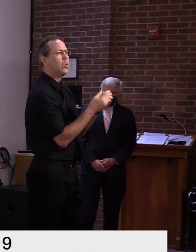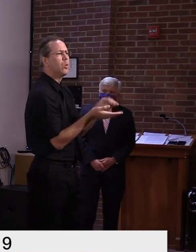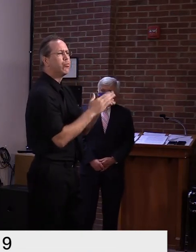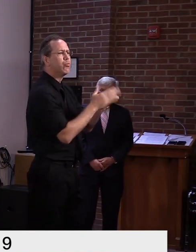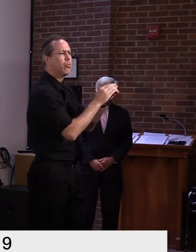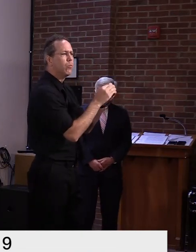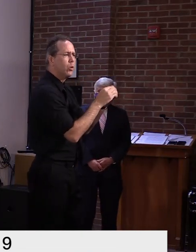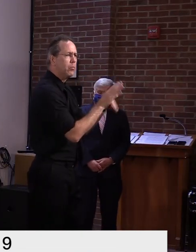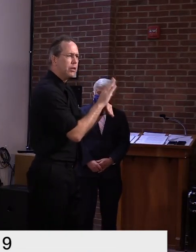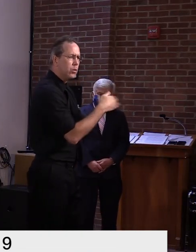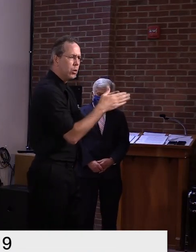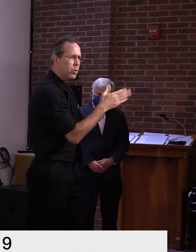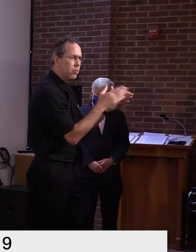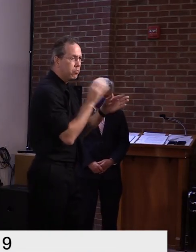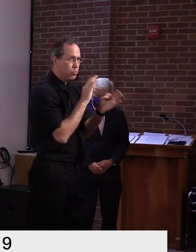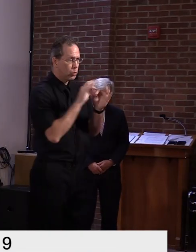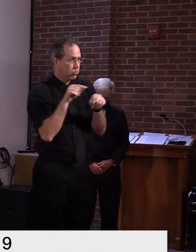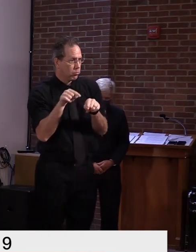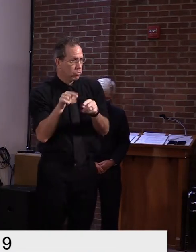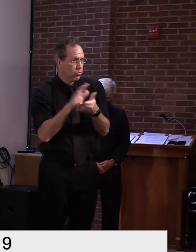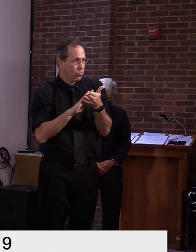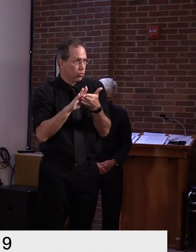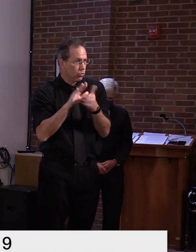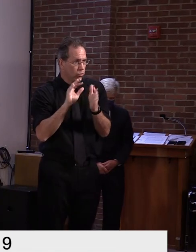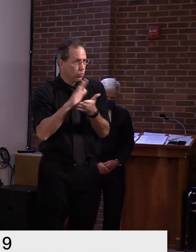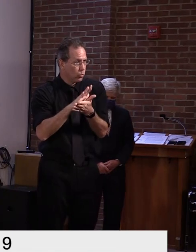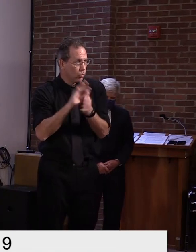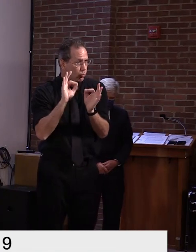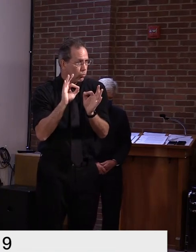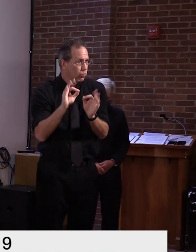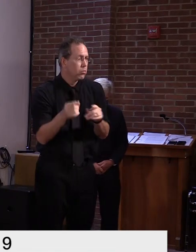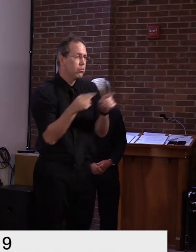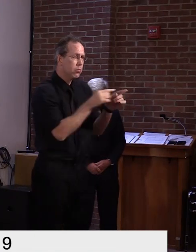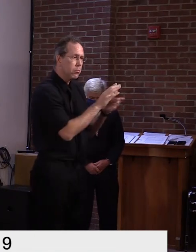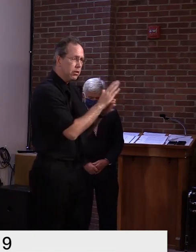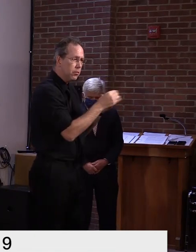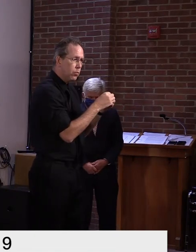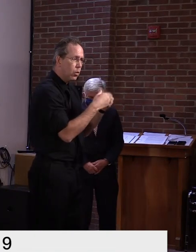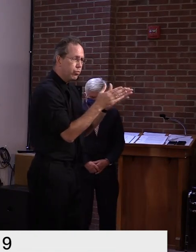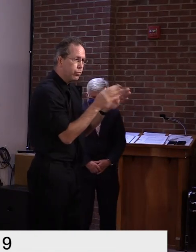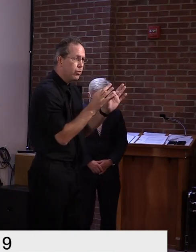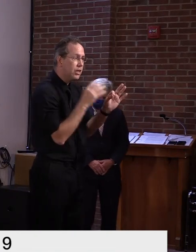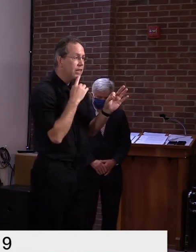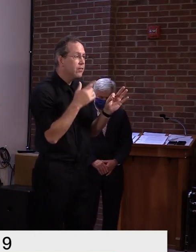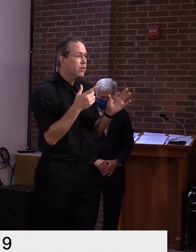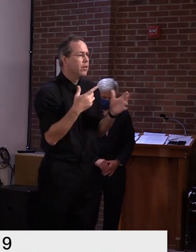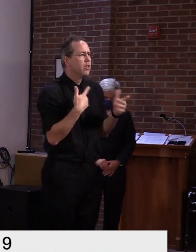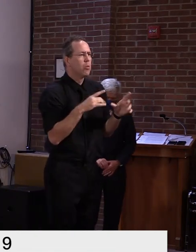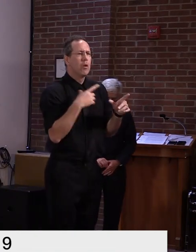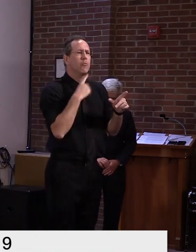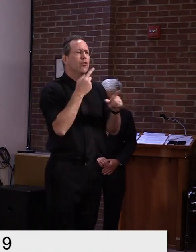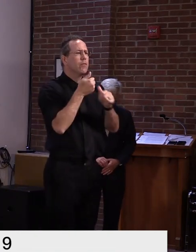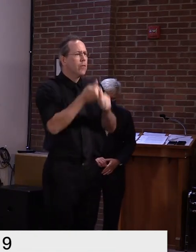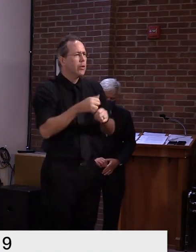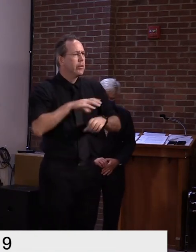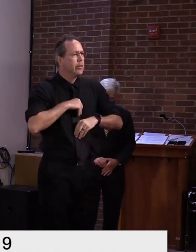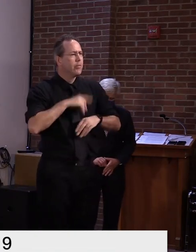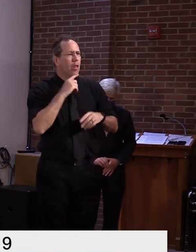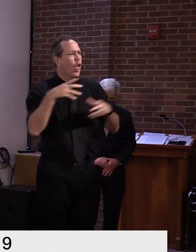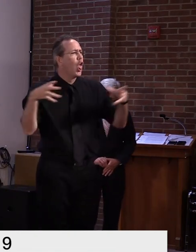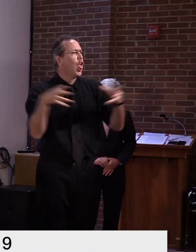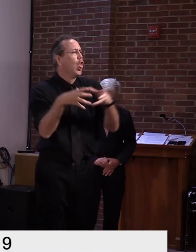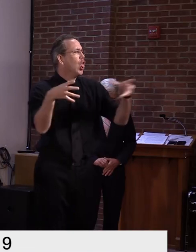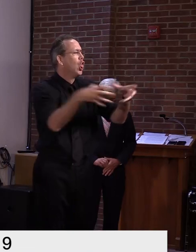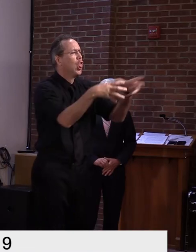distance from one another, the smaller gatherings we have are all beneficial, staying home when sick and so forth. So those are